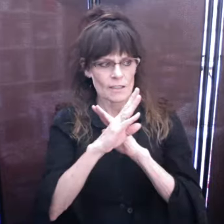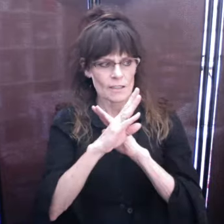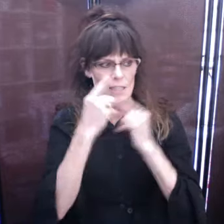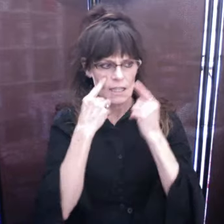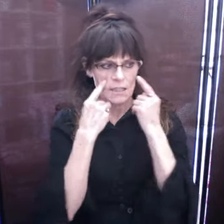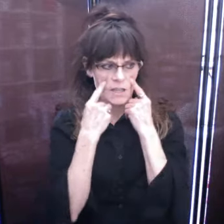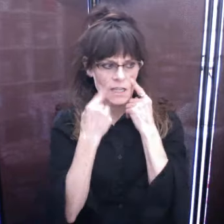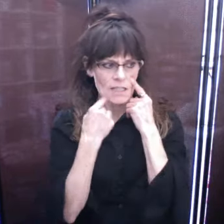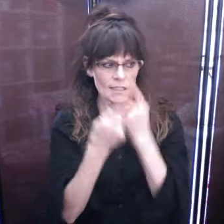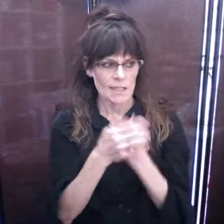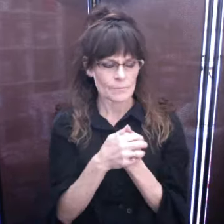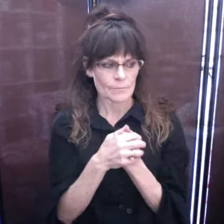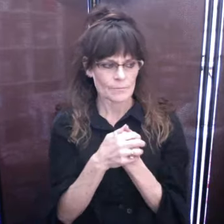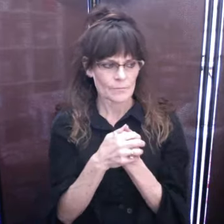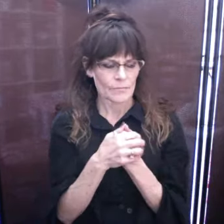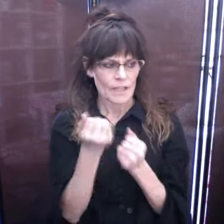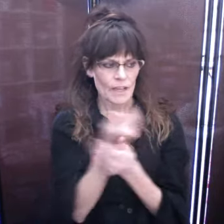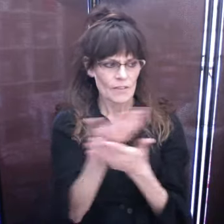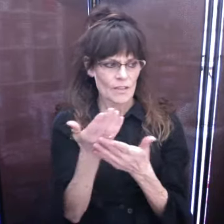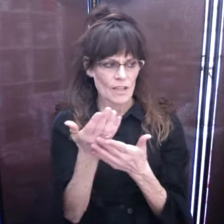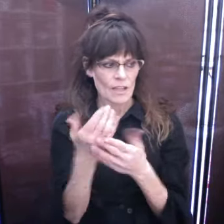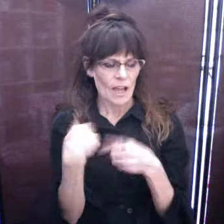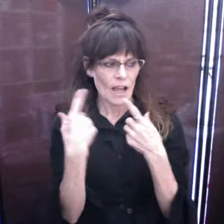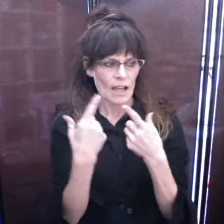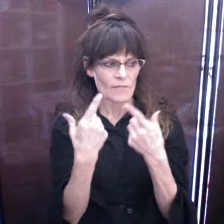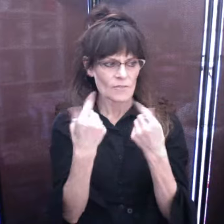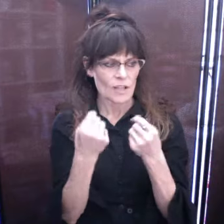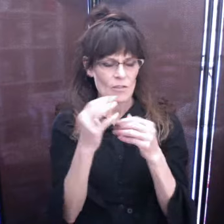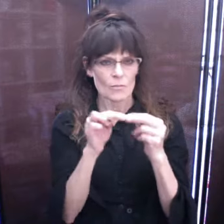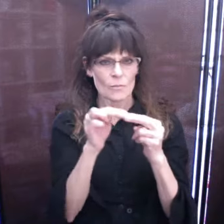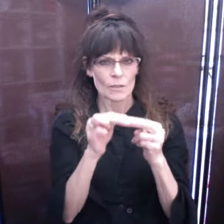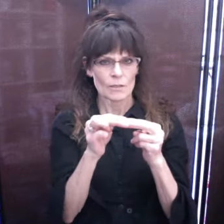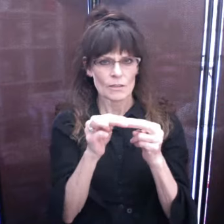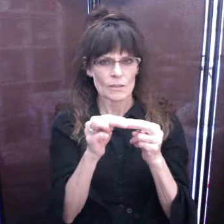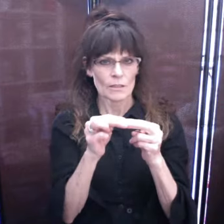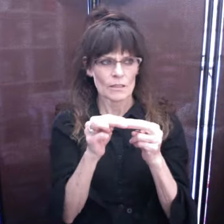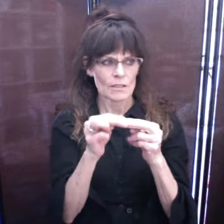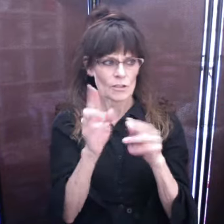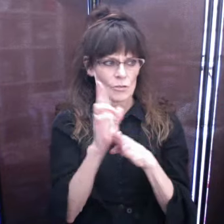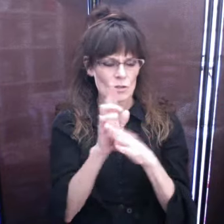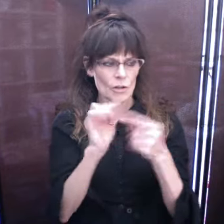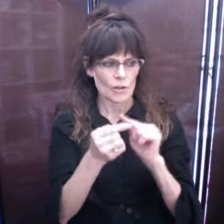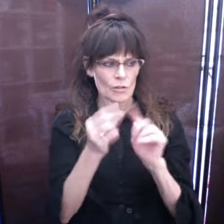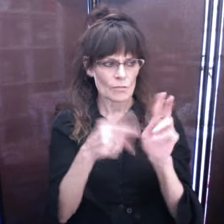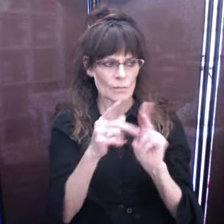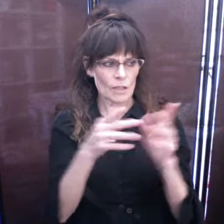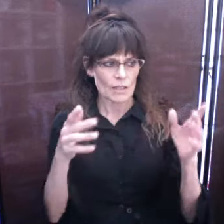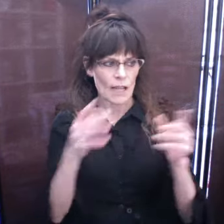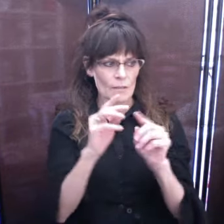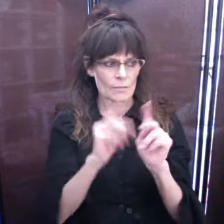said, "Everything I've ever done or built has been used to hurt people, like a lot of people." And he says, "Everything